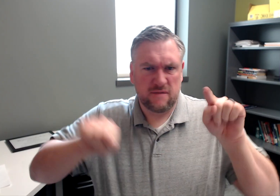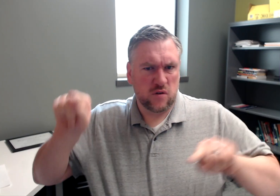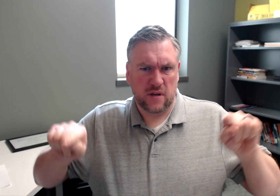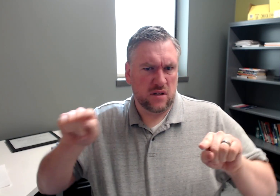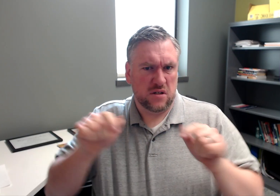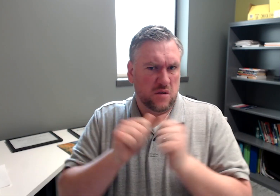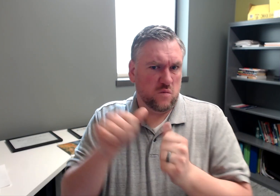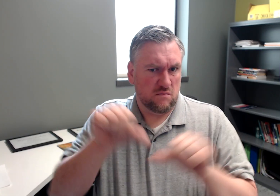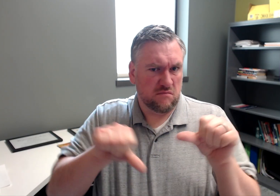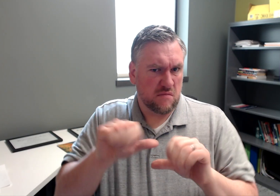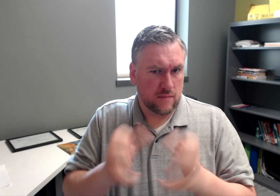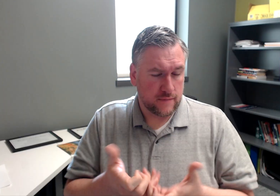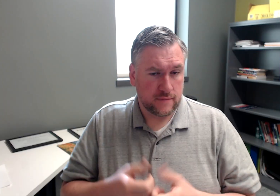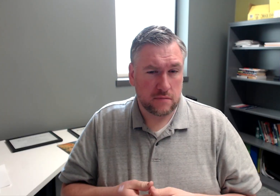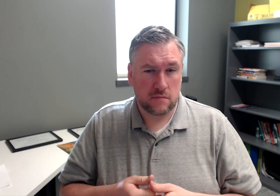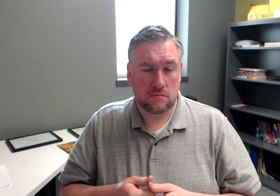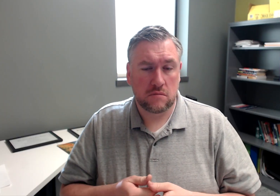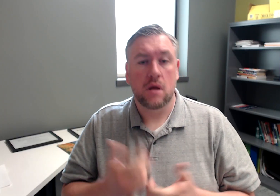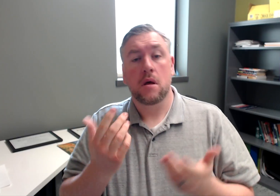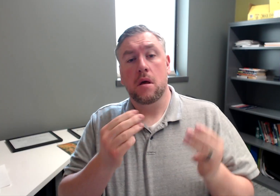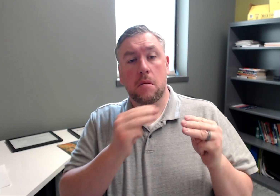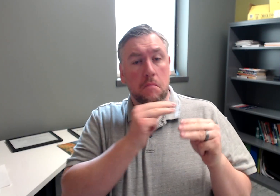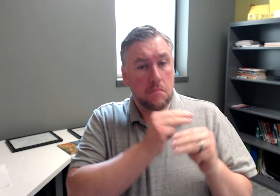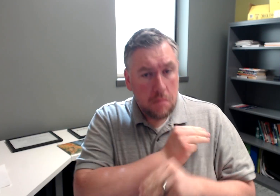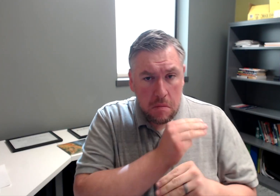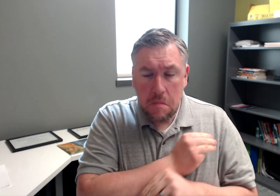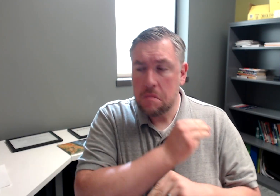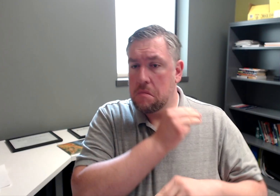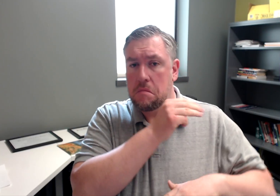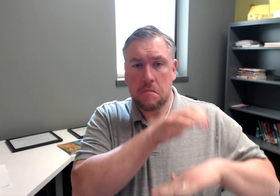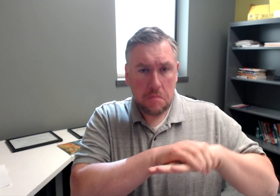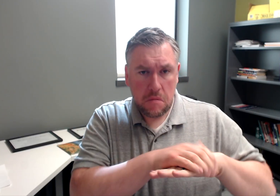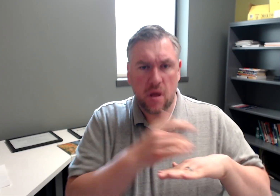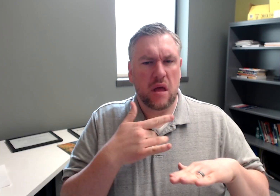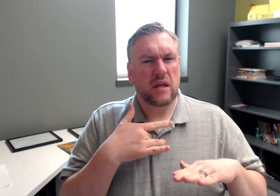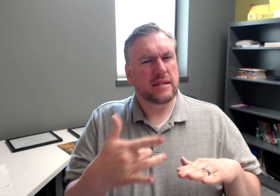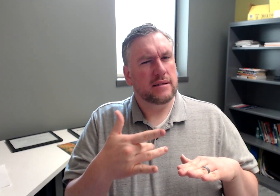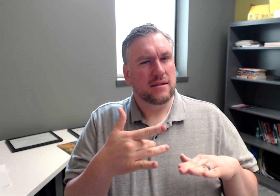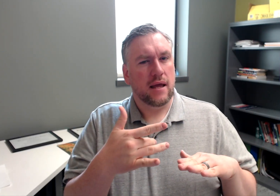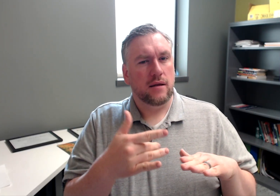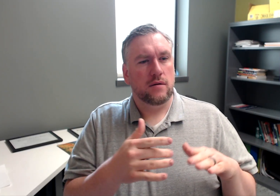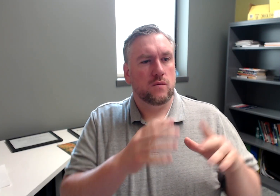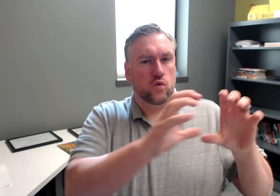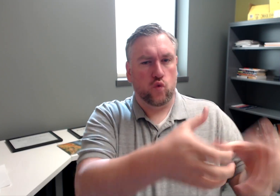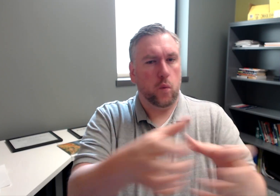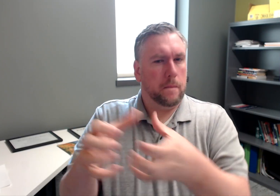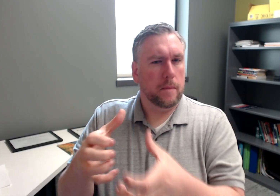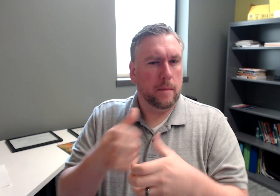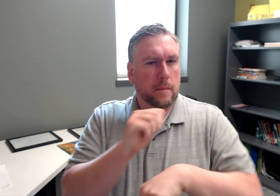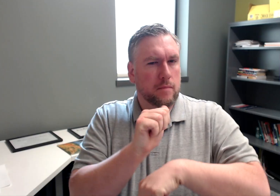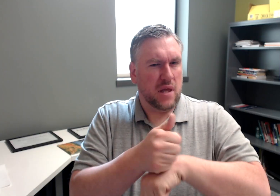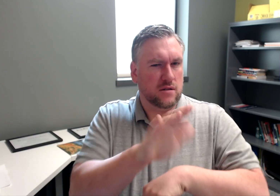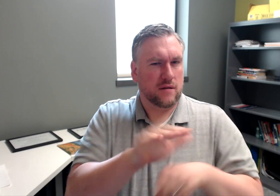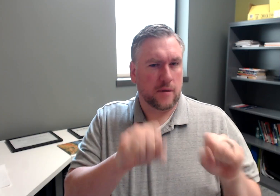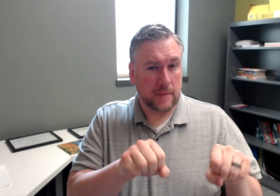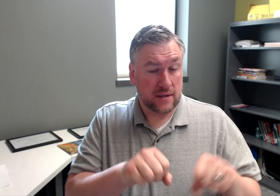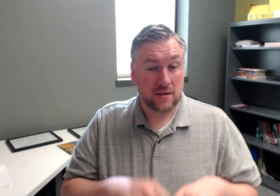to differentiate with science. For math and English literacy instruction, we tend to group based